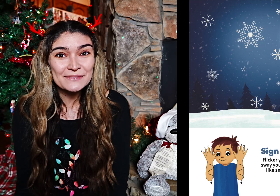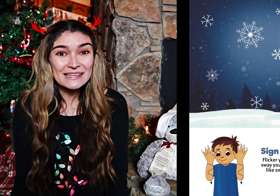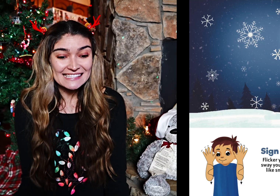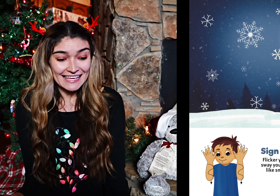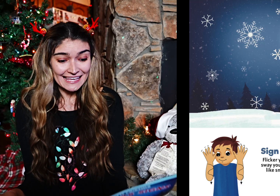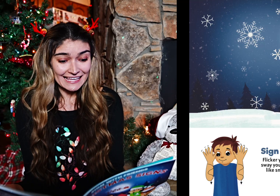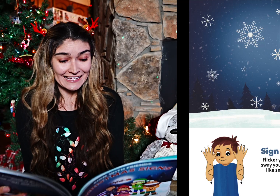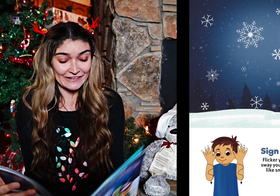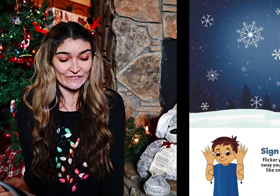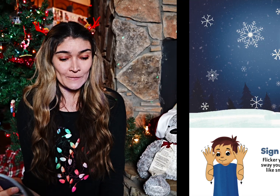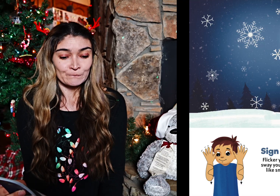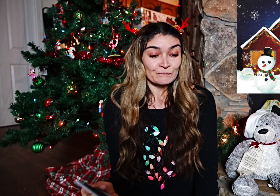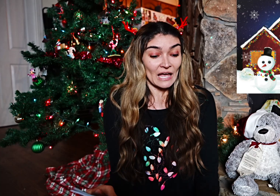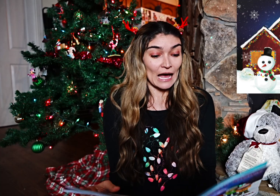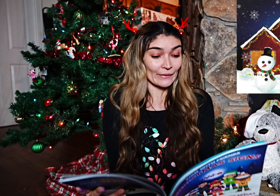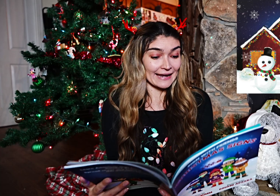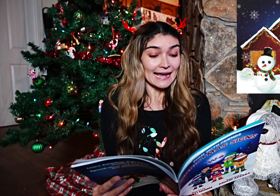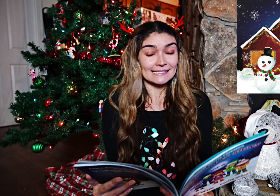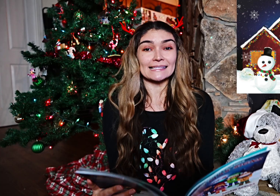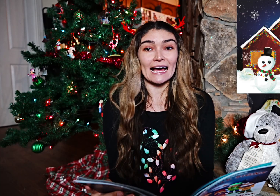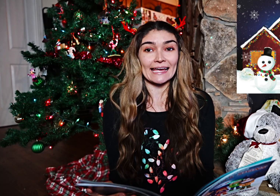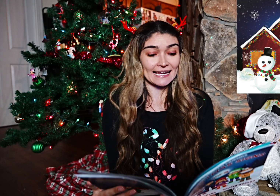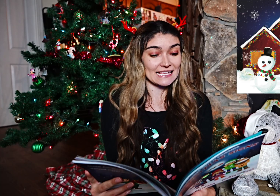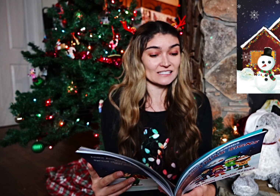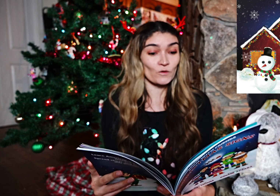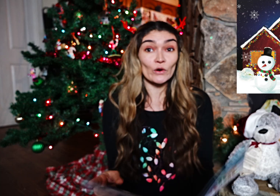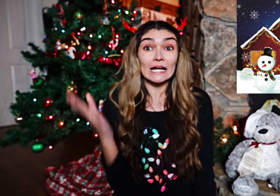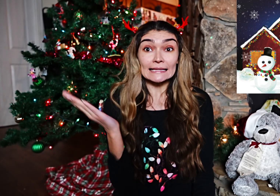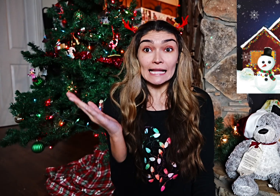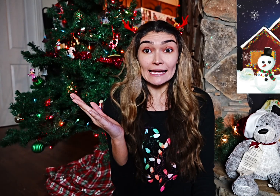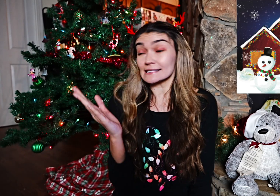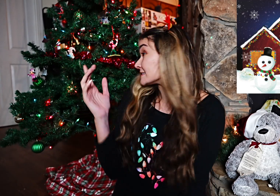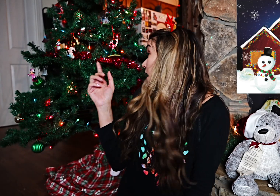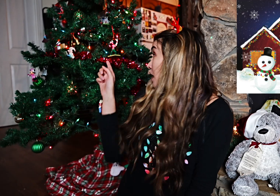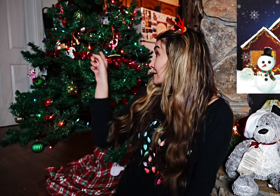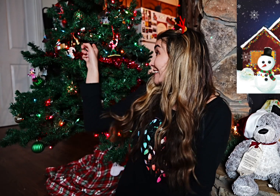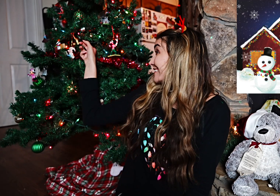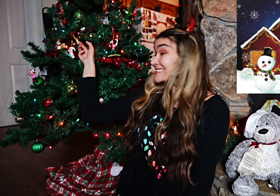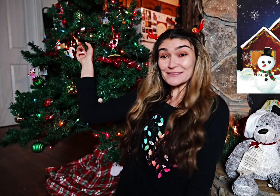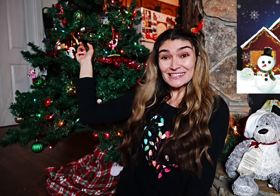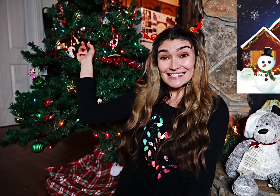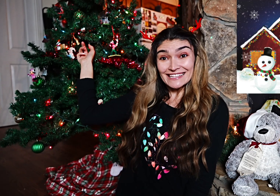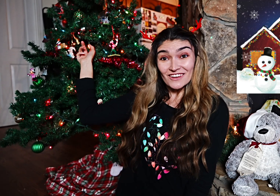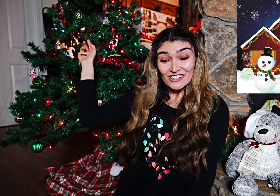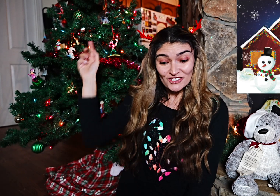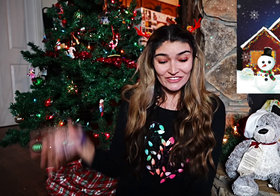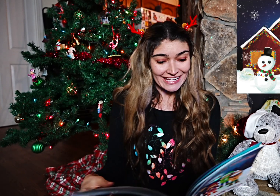Christmas Eve. Our next sign is for lights, like Christmas lights on a